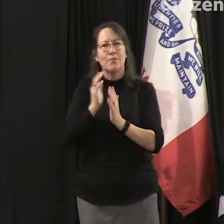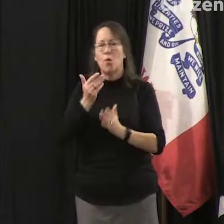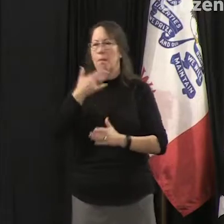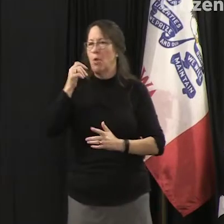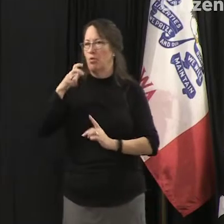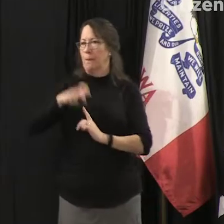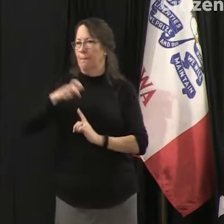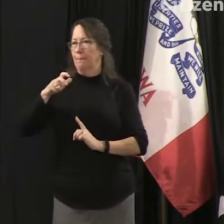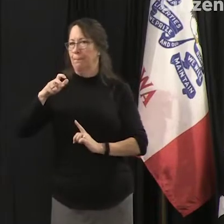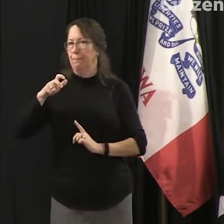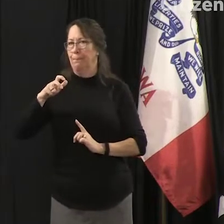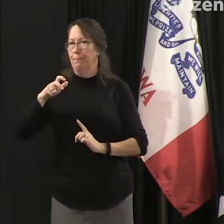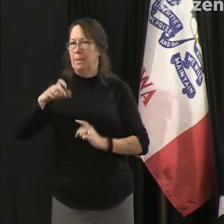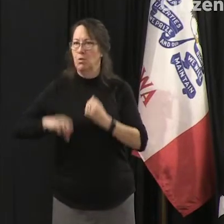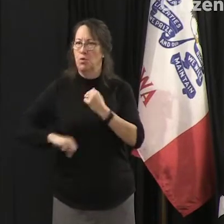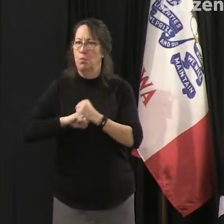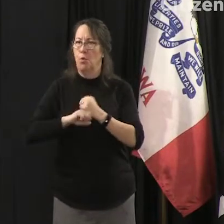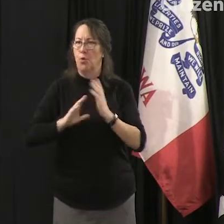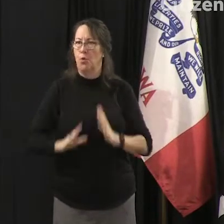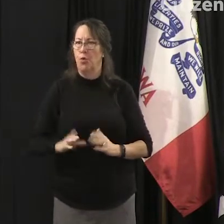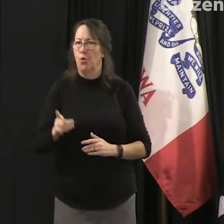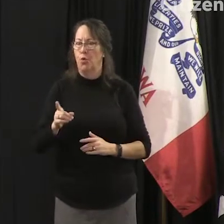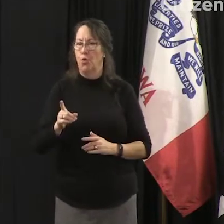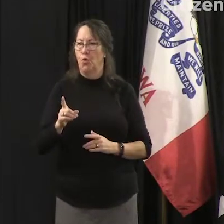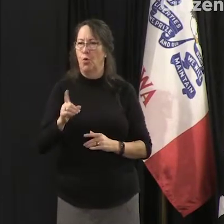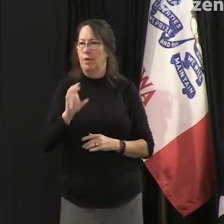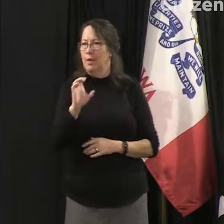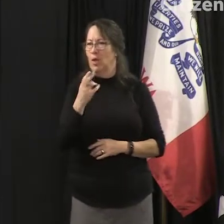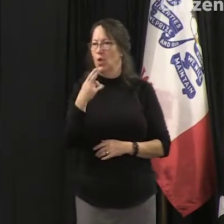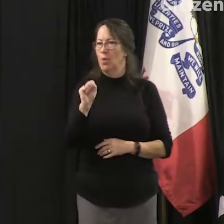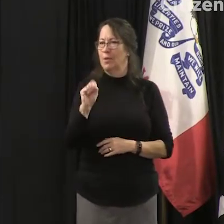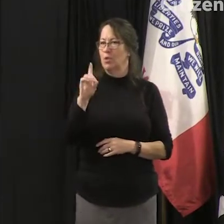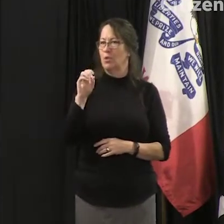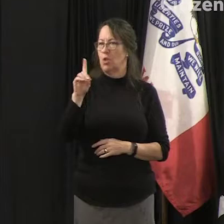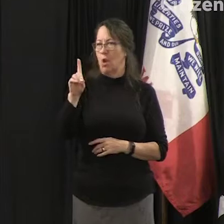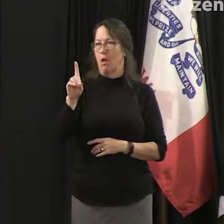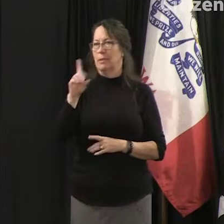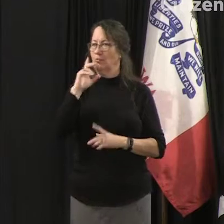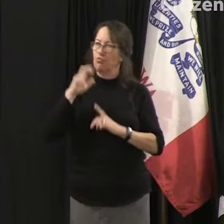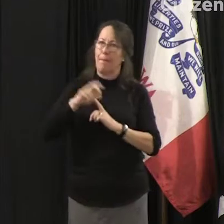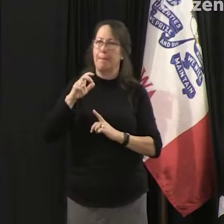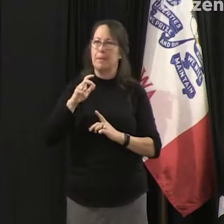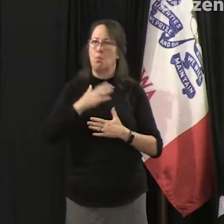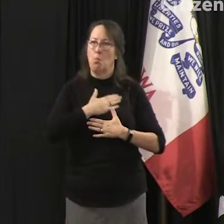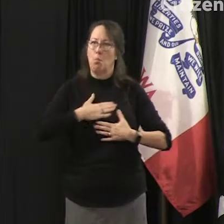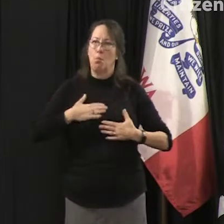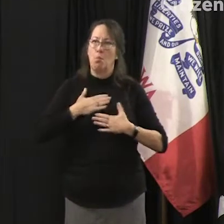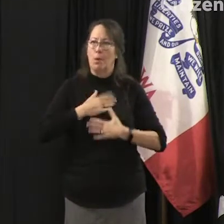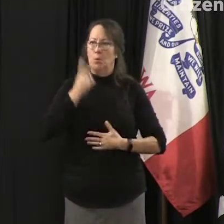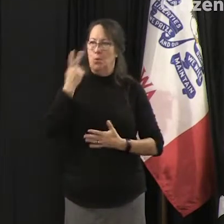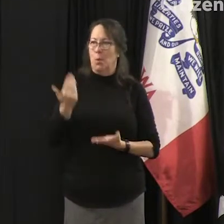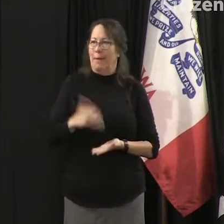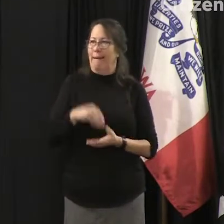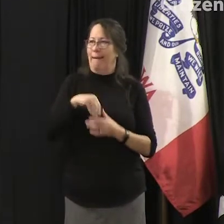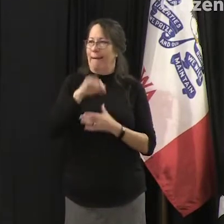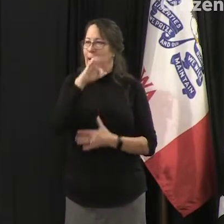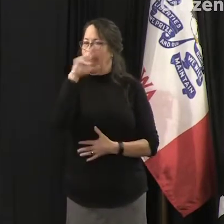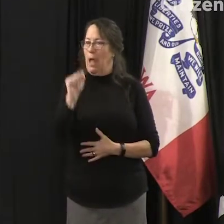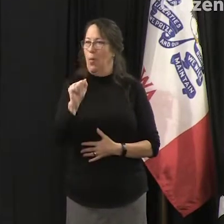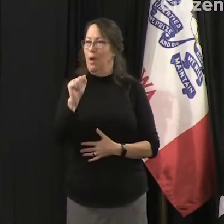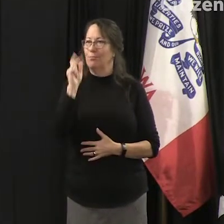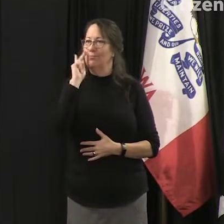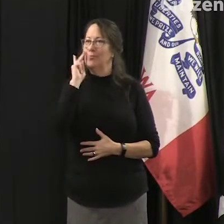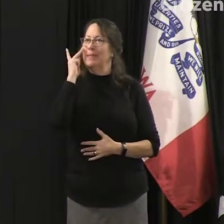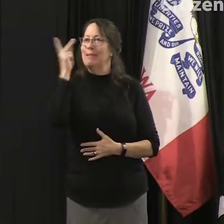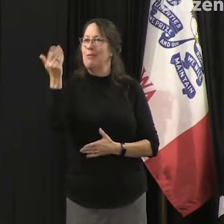champion and a more eloquent spokesman than Chris Dodd. And it's just a pleasure again, Chris, to see you back here in Iowa. I look